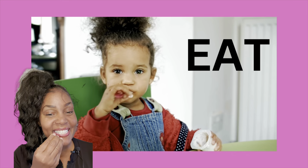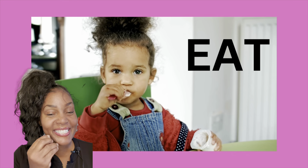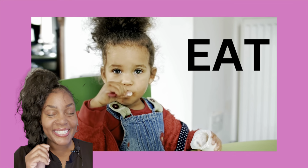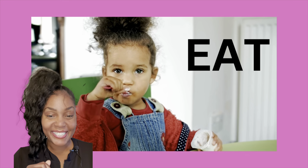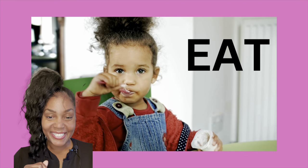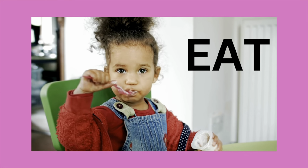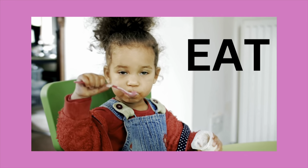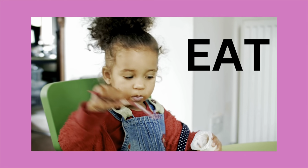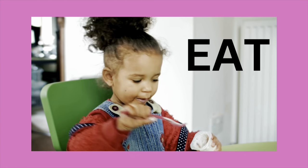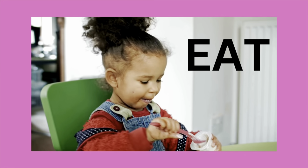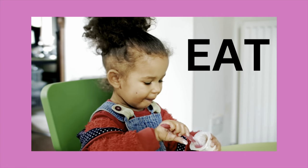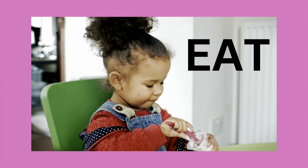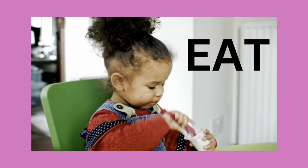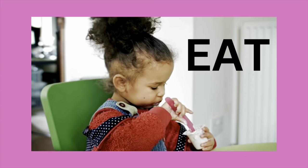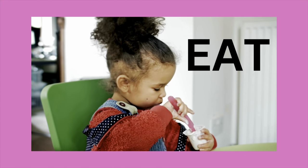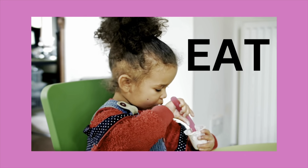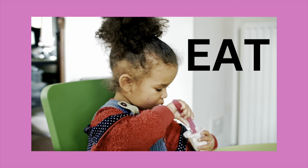eat,